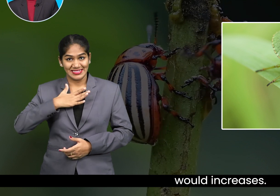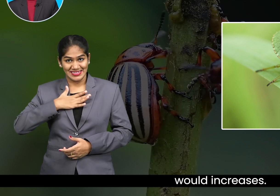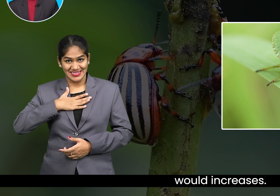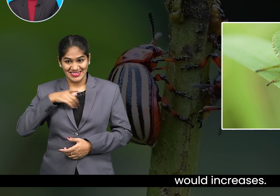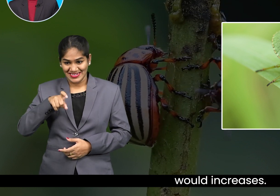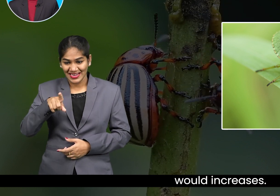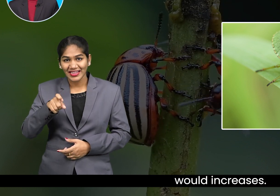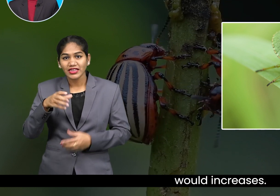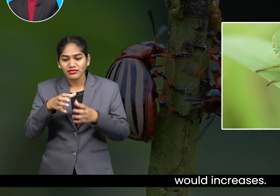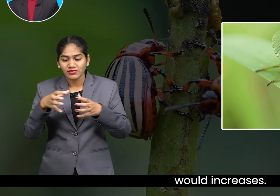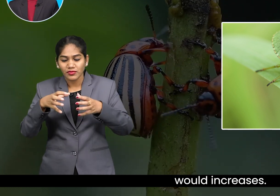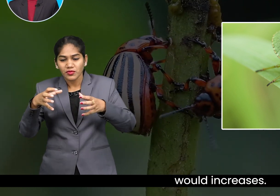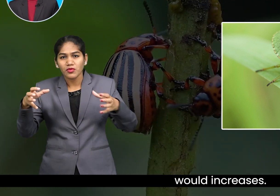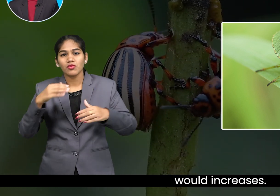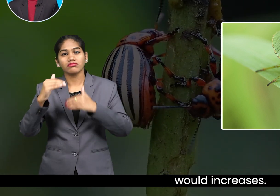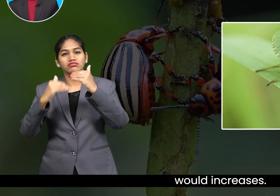increases.